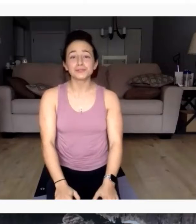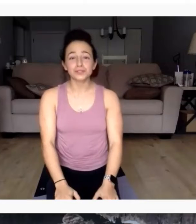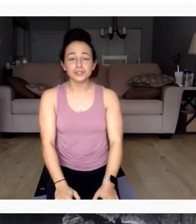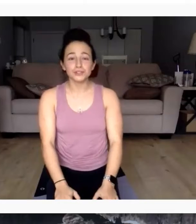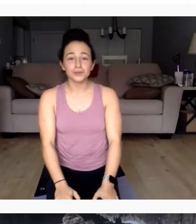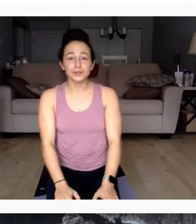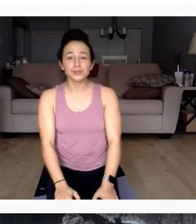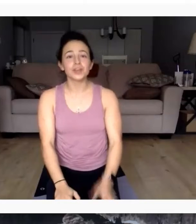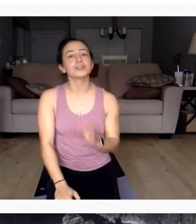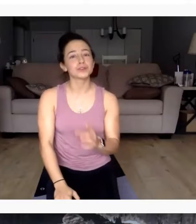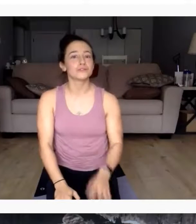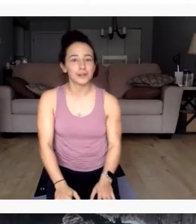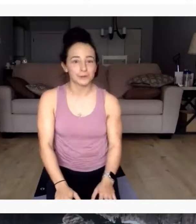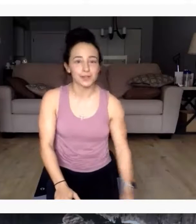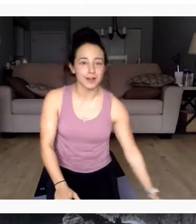few stretches for you so that you can follow along.